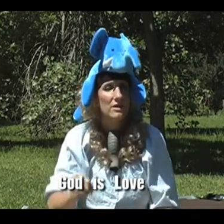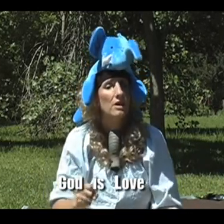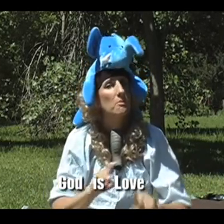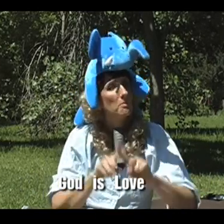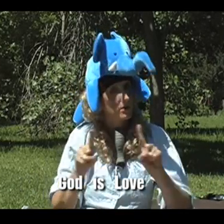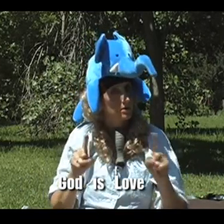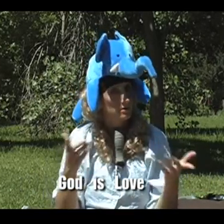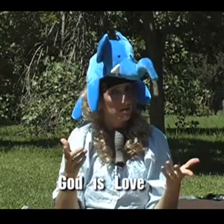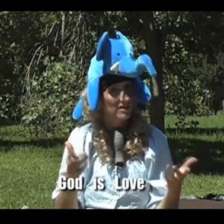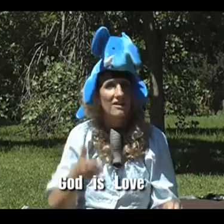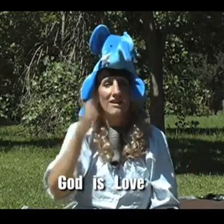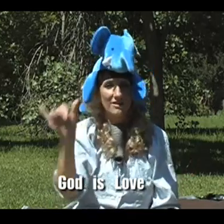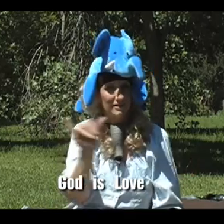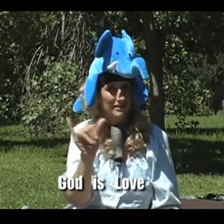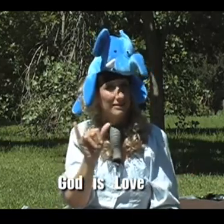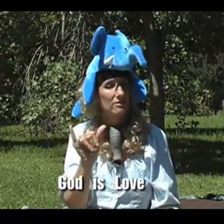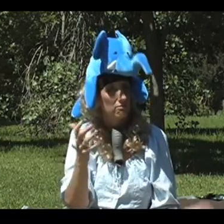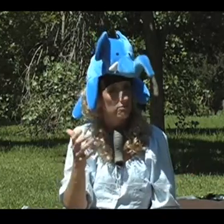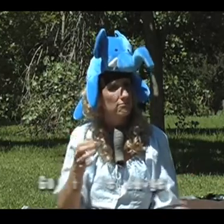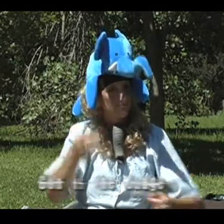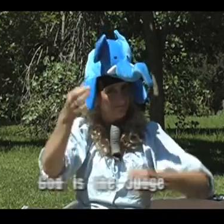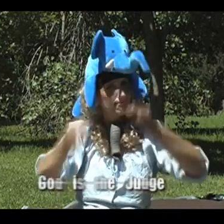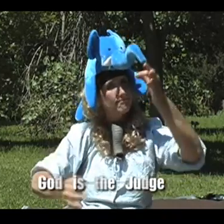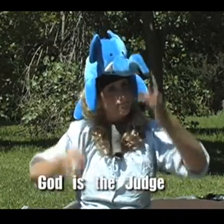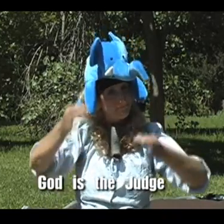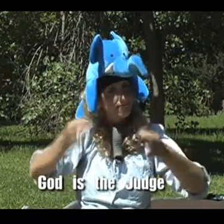yes. But God is also the judge.